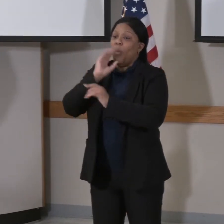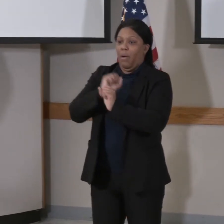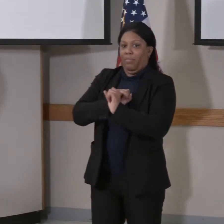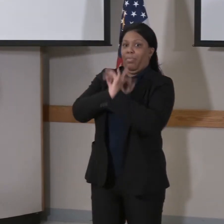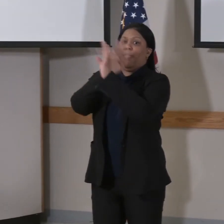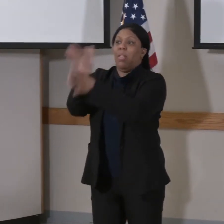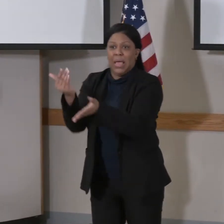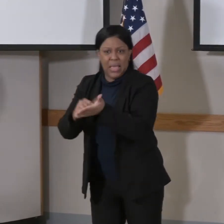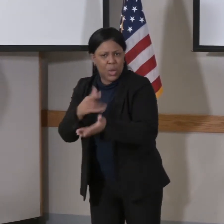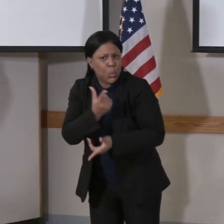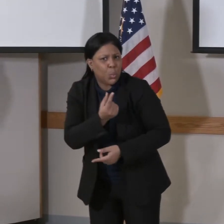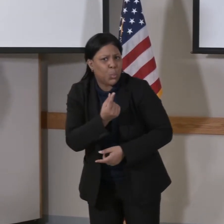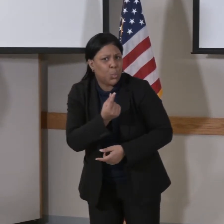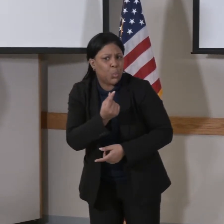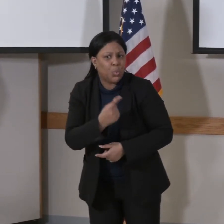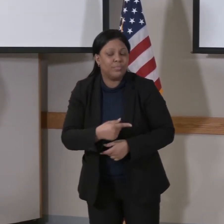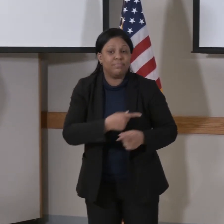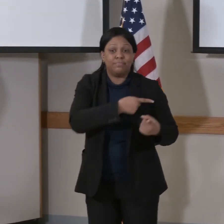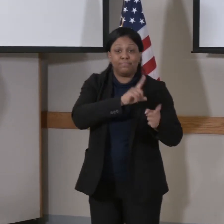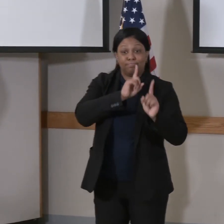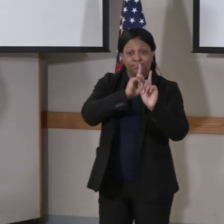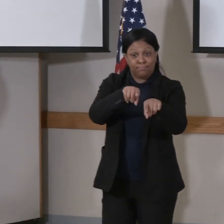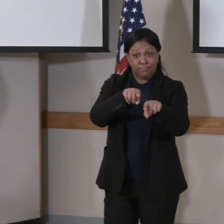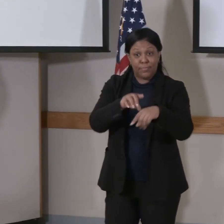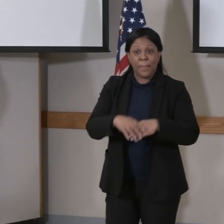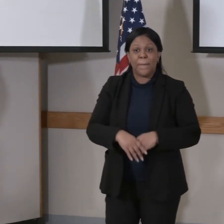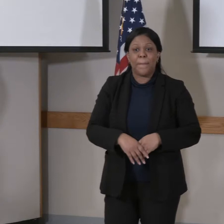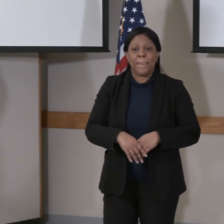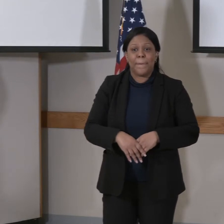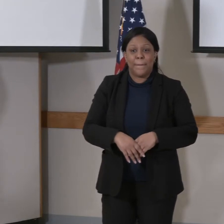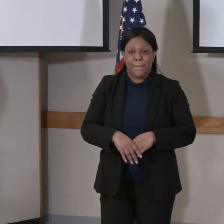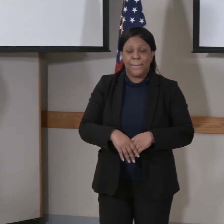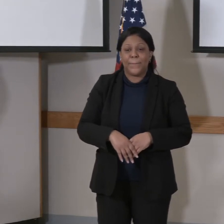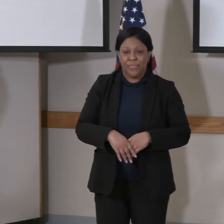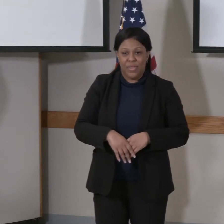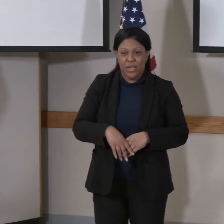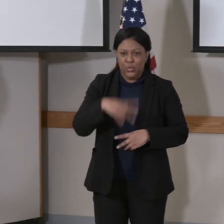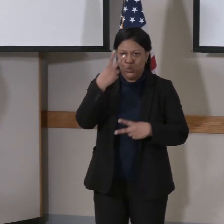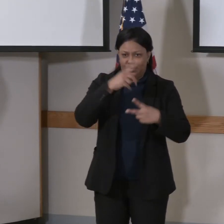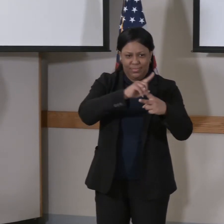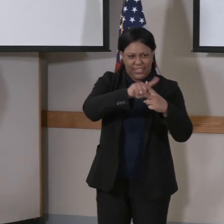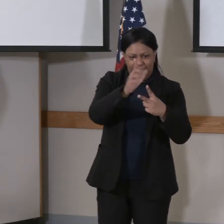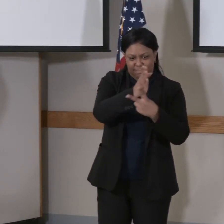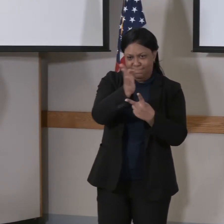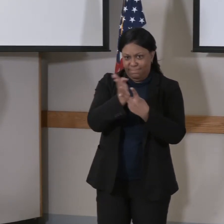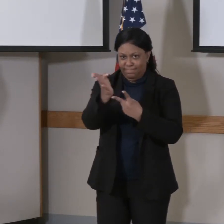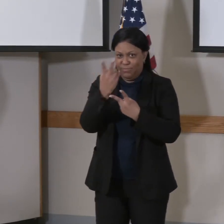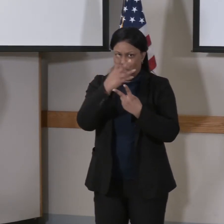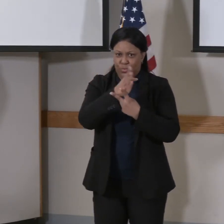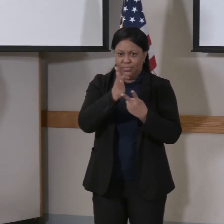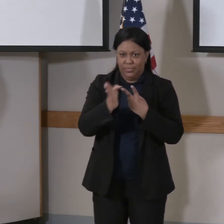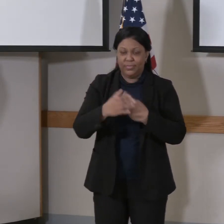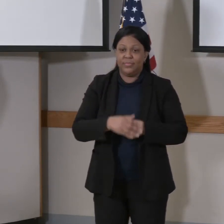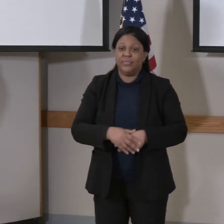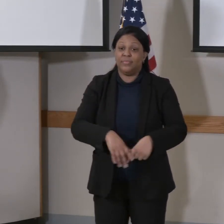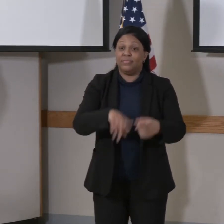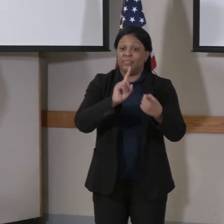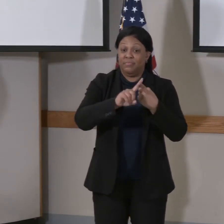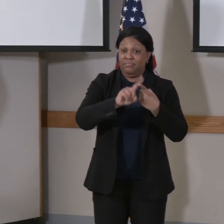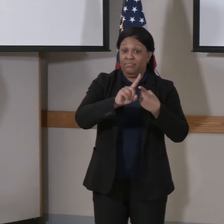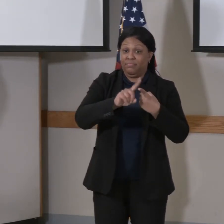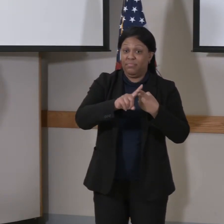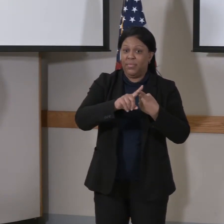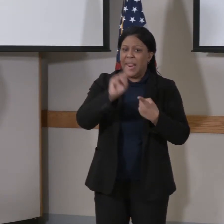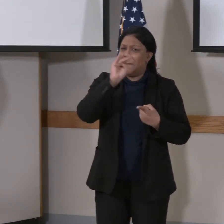Yeah, I think I'll answer the question in two different ways. You know, Minnesota knows how to do protests the right way. We have jurisdiction